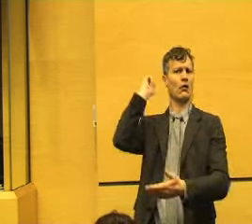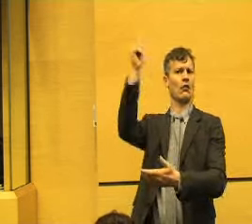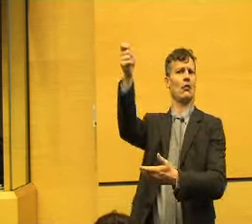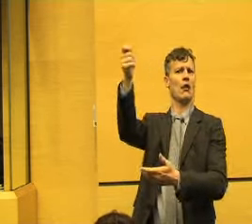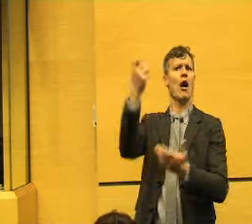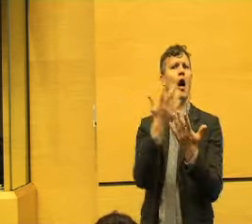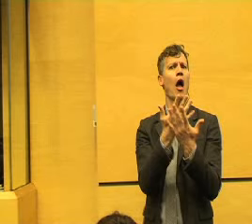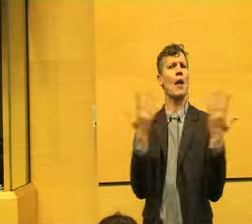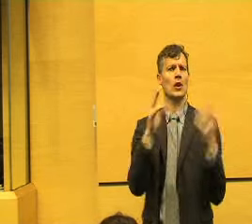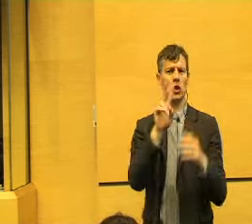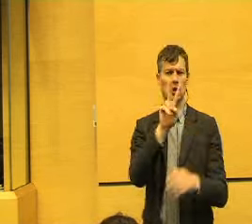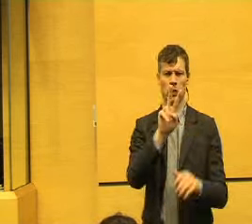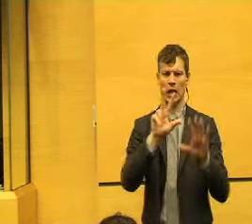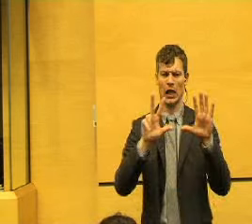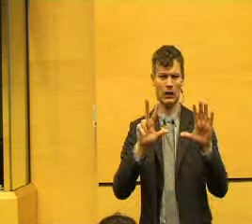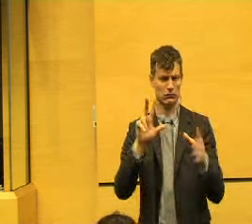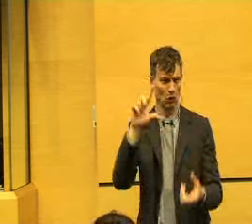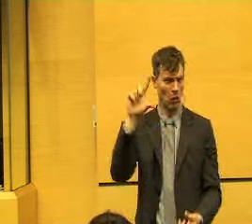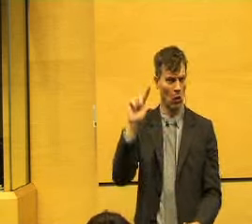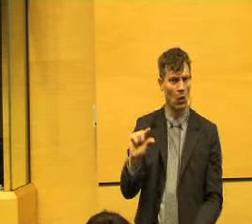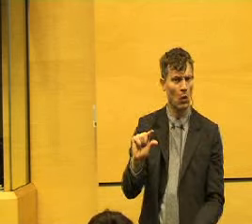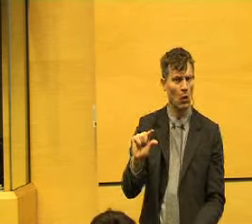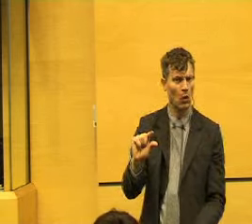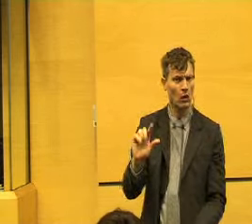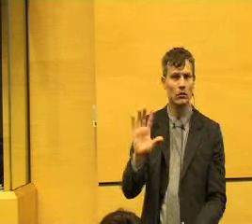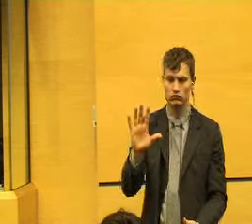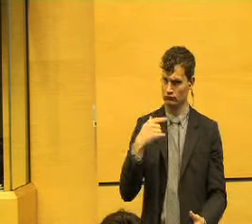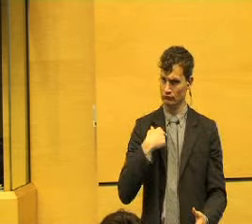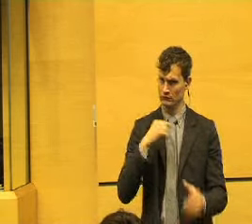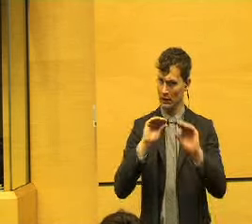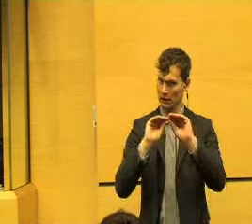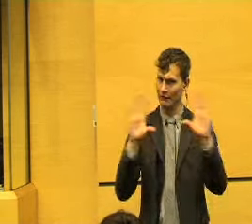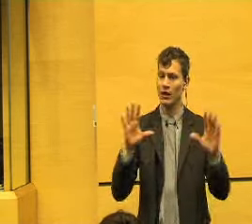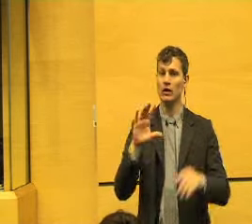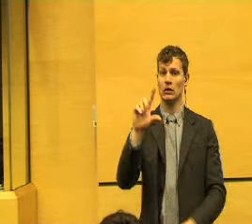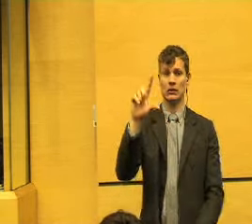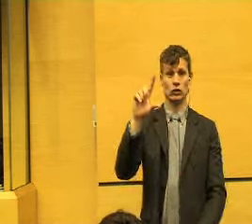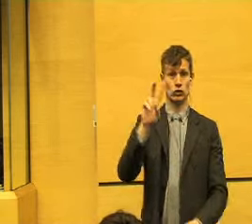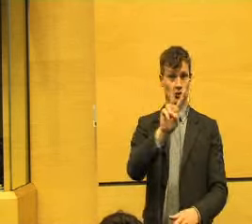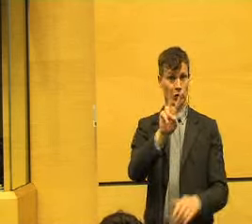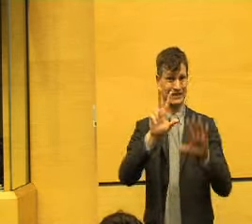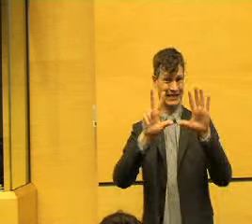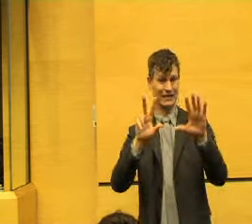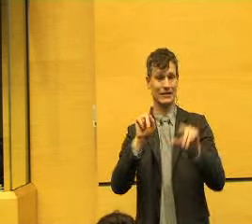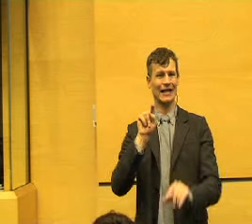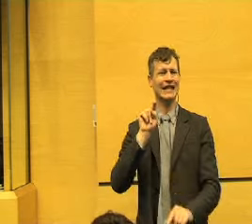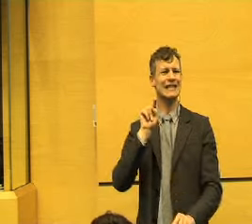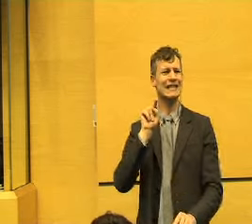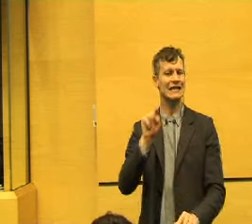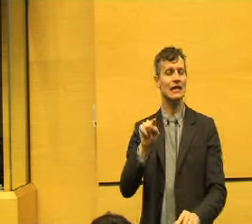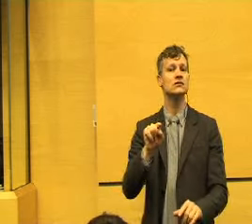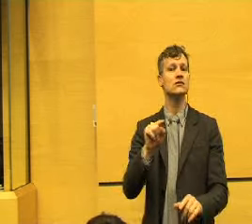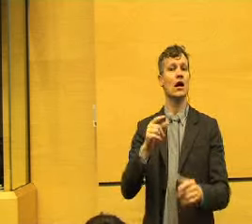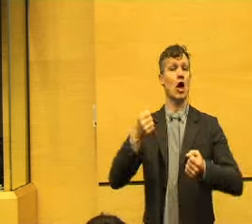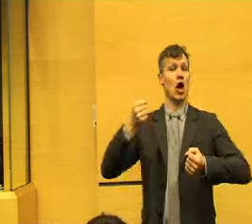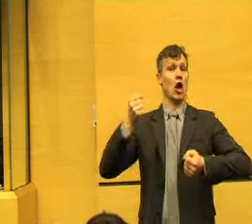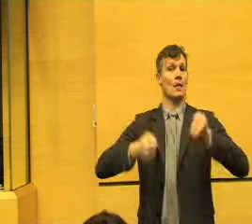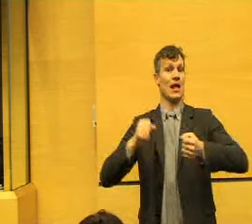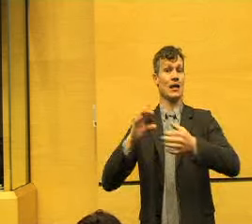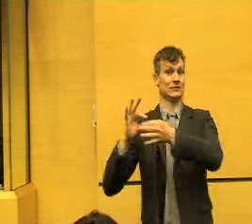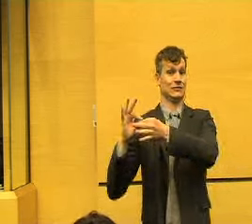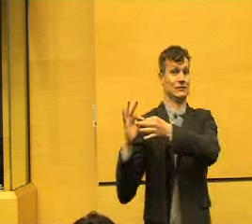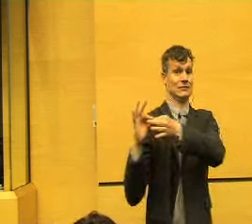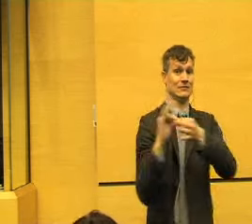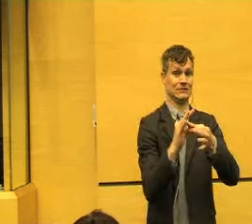for complaint on discrimination against persons with disabilities, refer to the subcommittee under the same